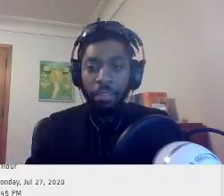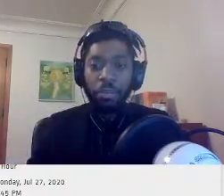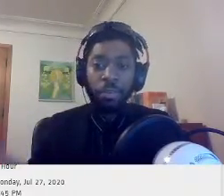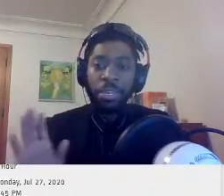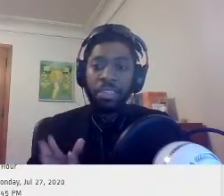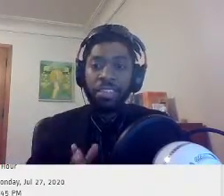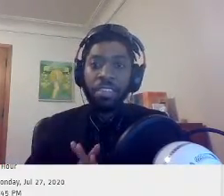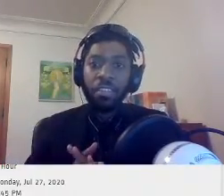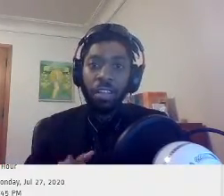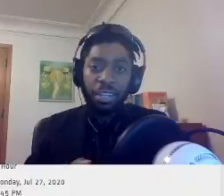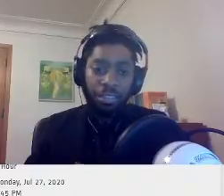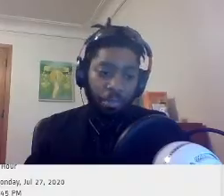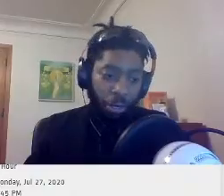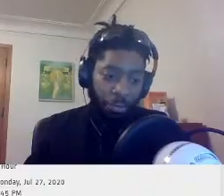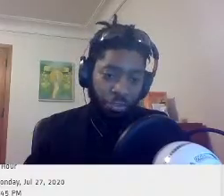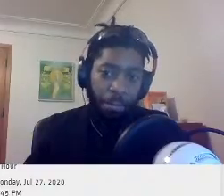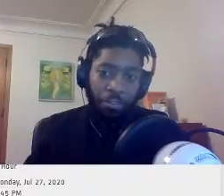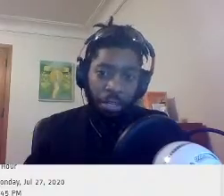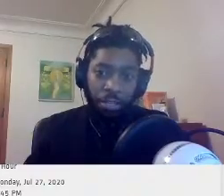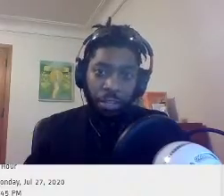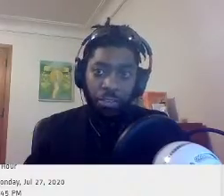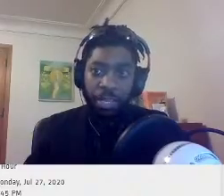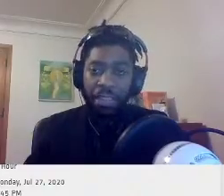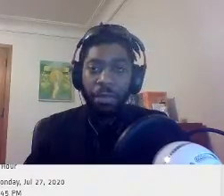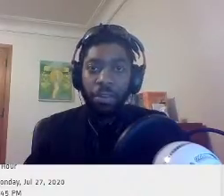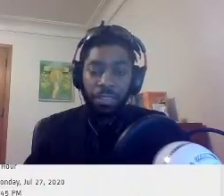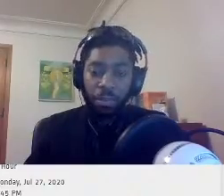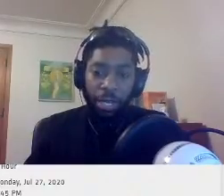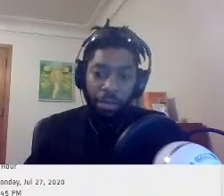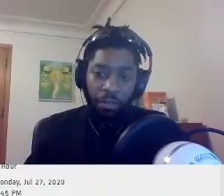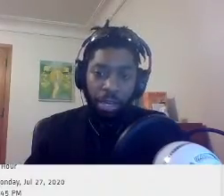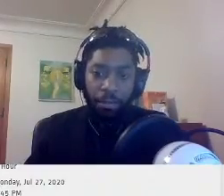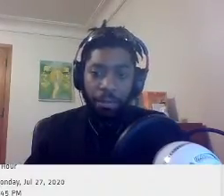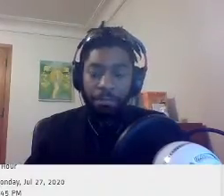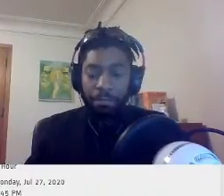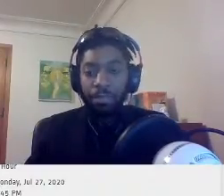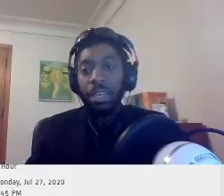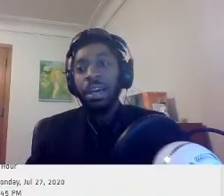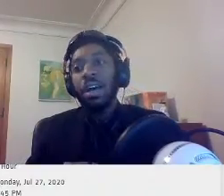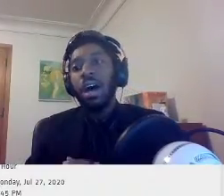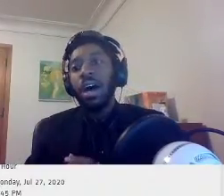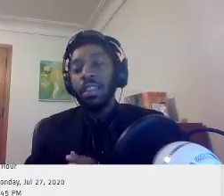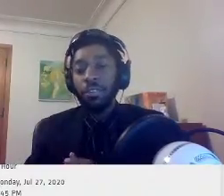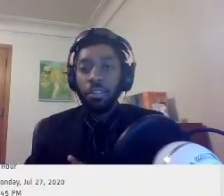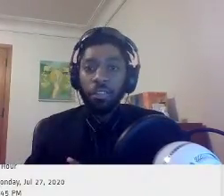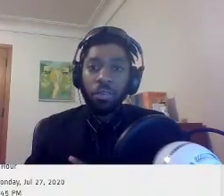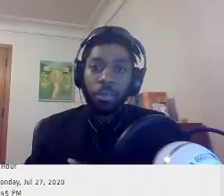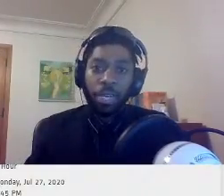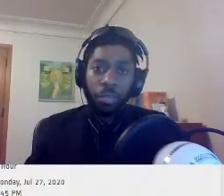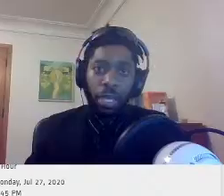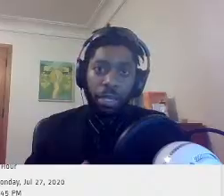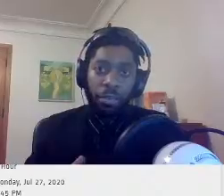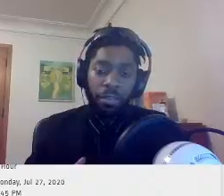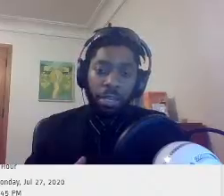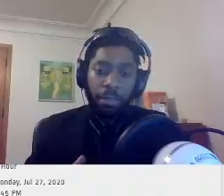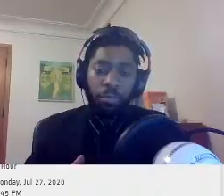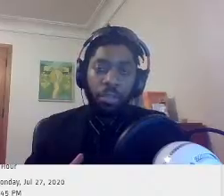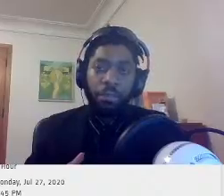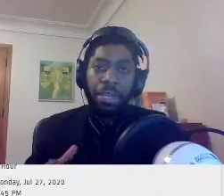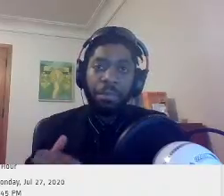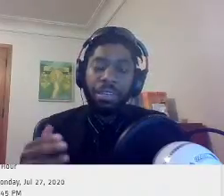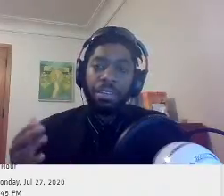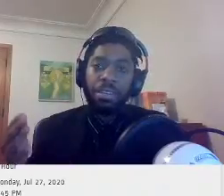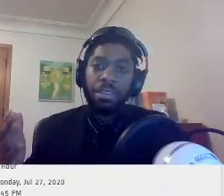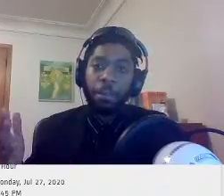All right, so who thinks that the salons and barber shops are going to close? Because that was in the White House document. There was also a bit in the White House document